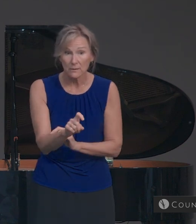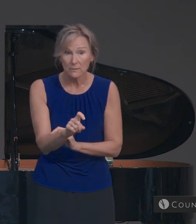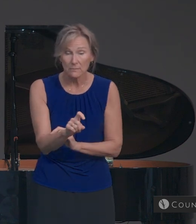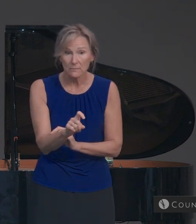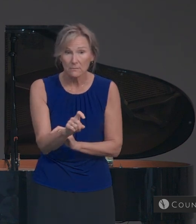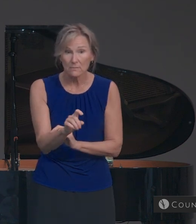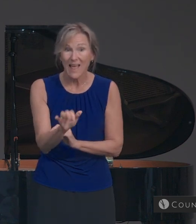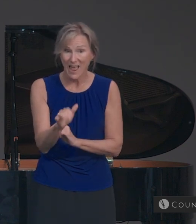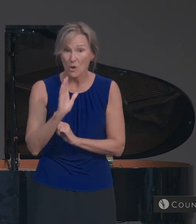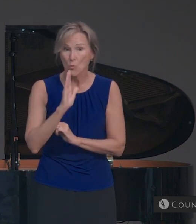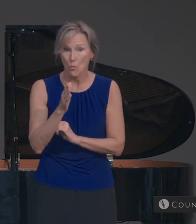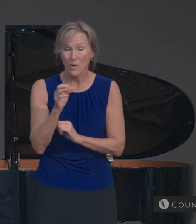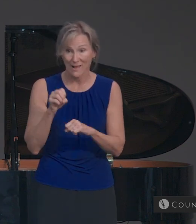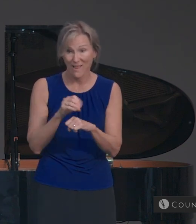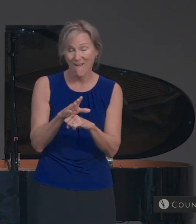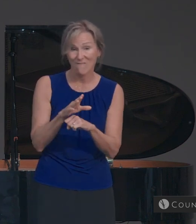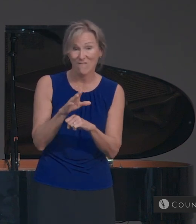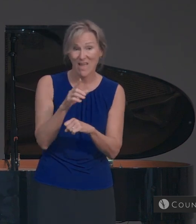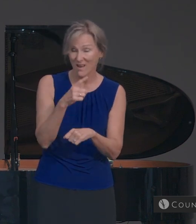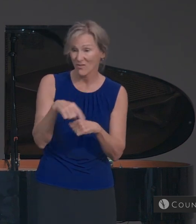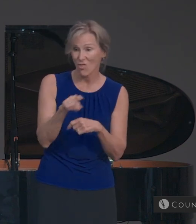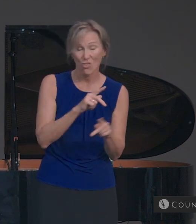It will affect those around you.